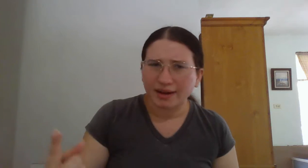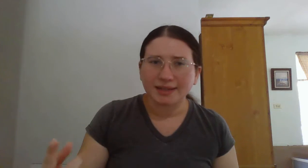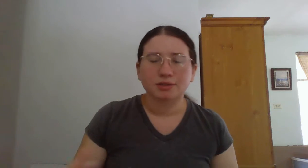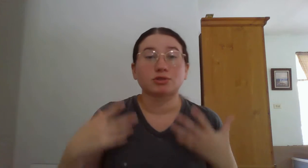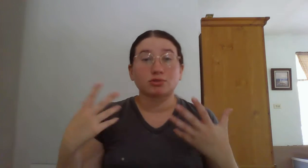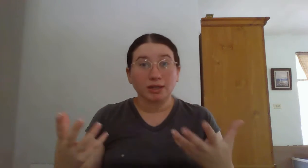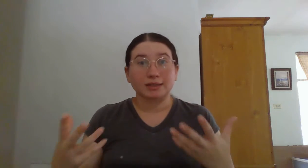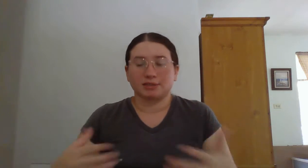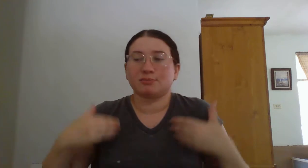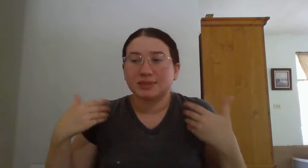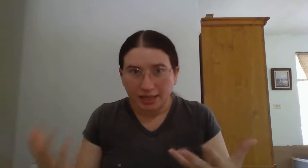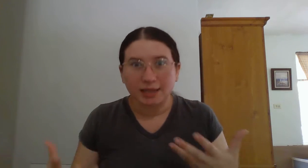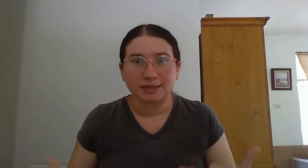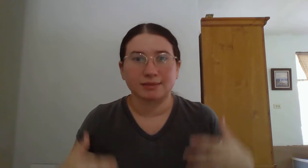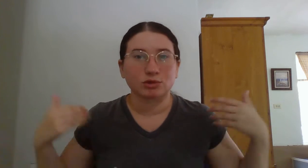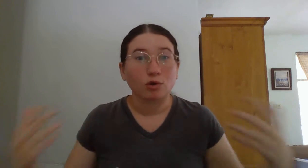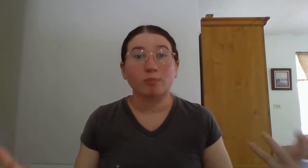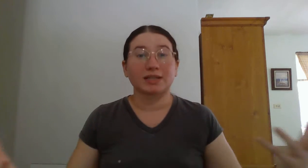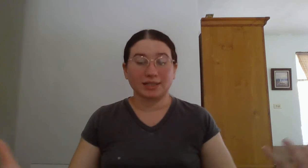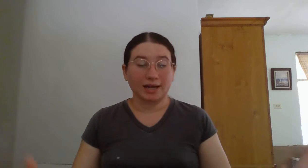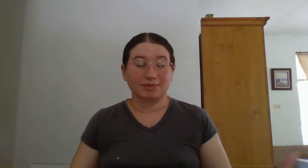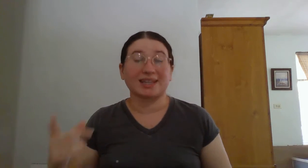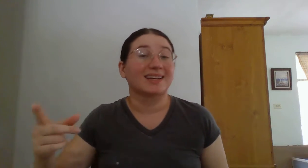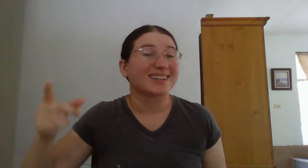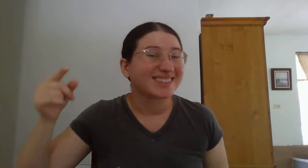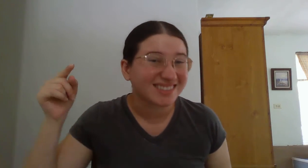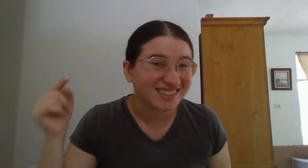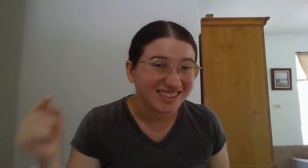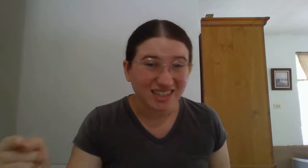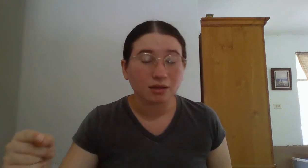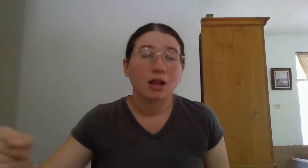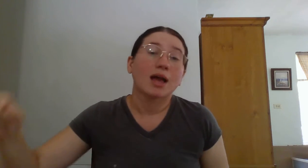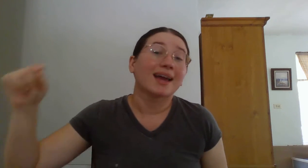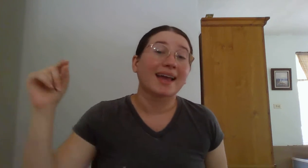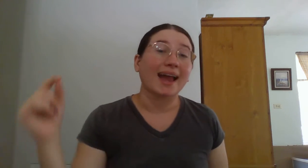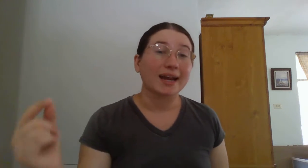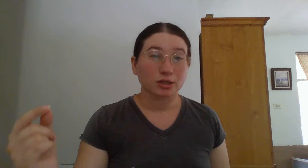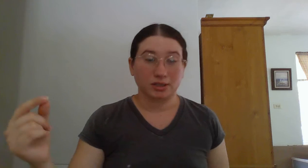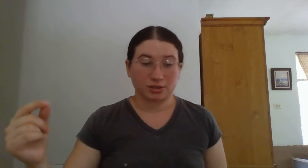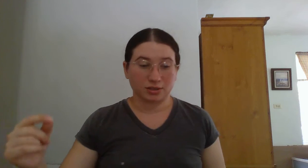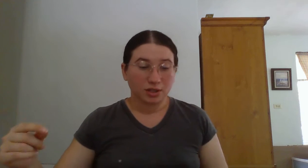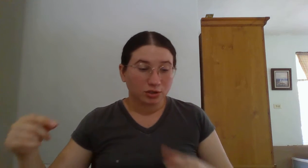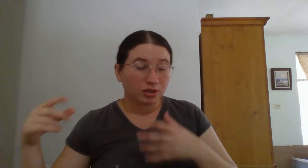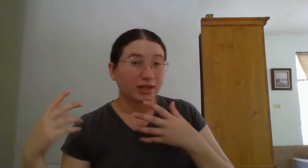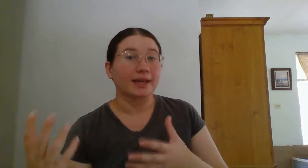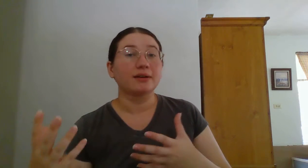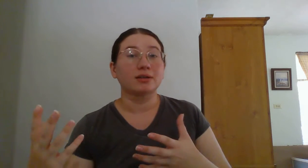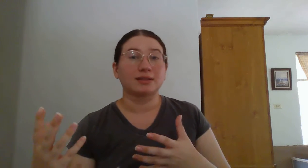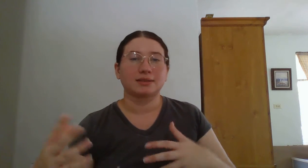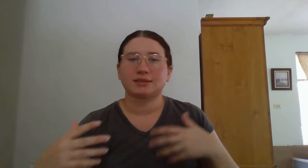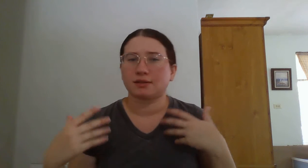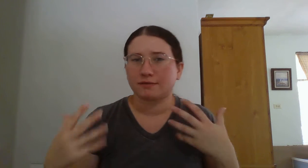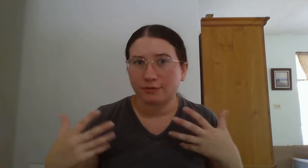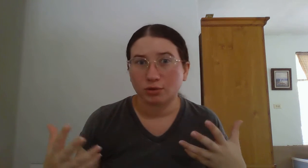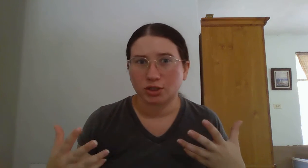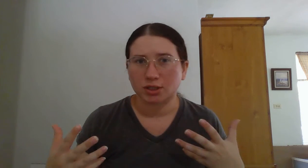Right? You're struggling. You've been telling him so many times, and yet he's still careless. So the careless is done foolishly.